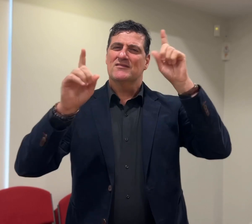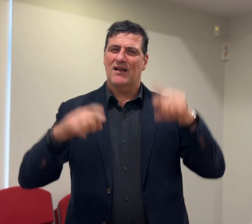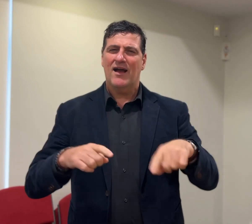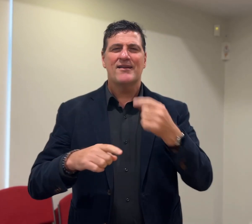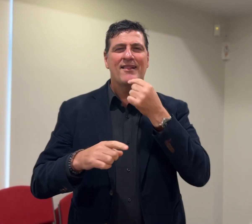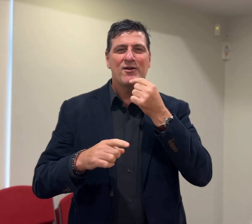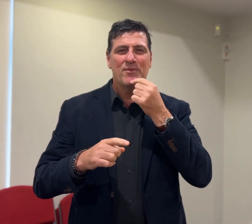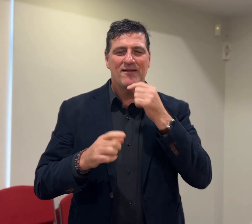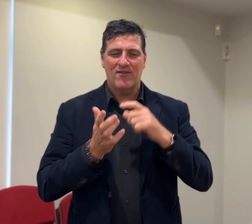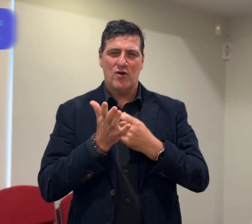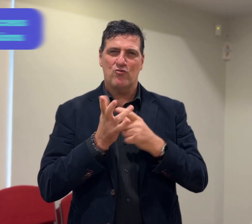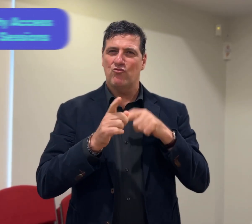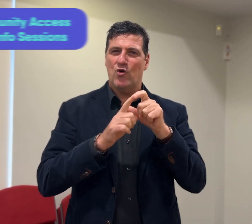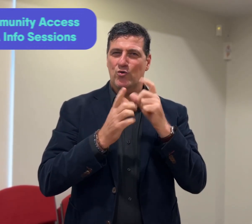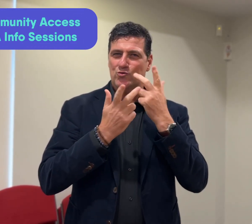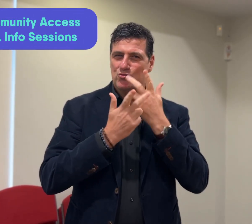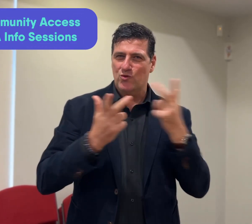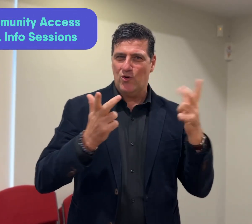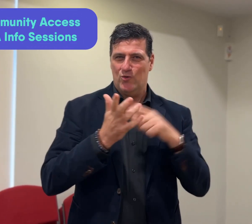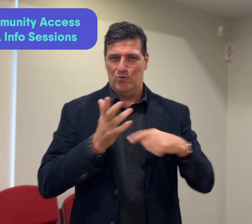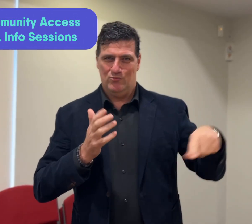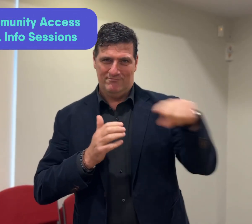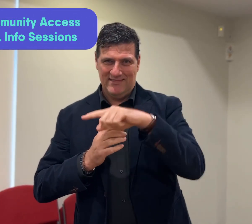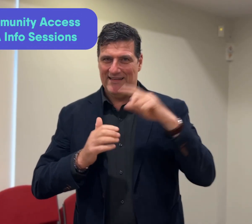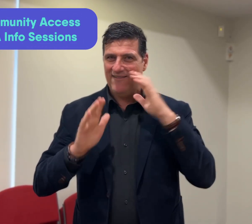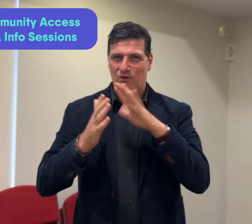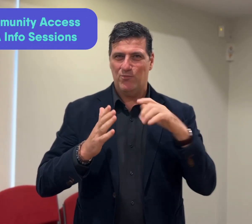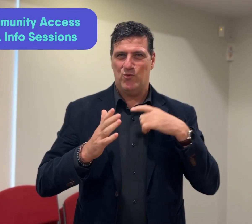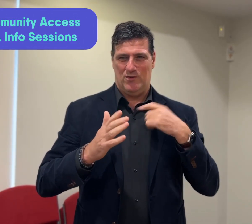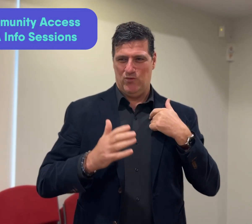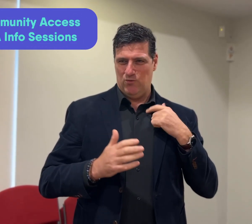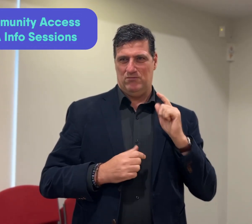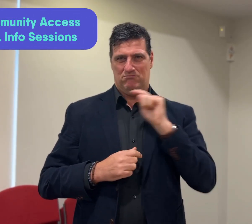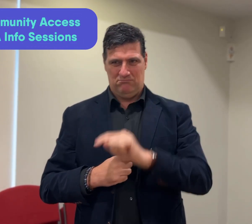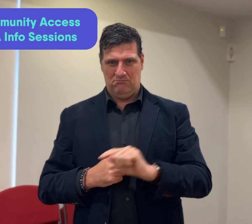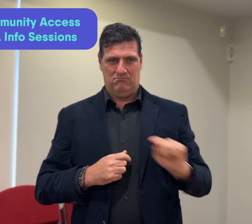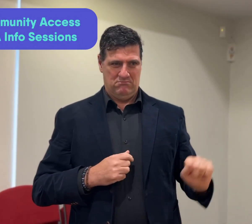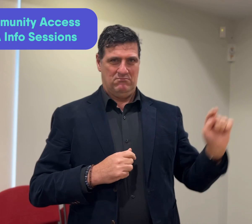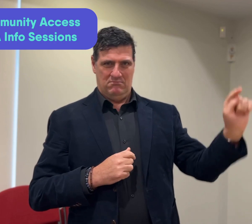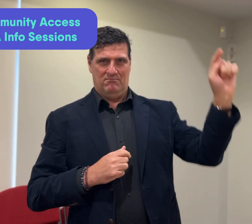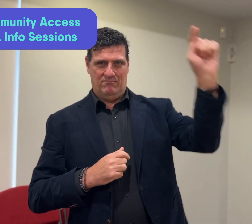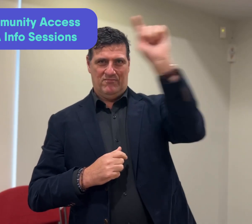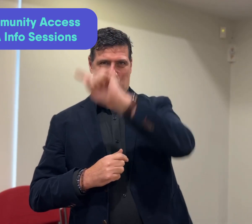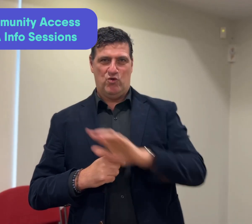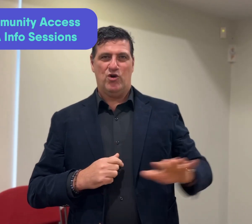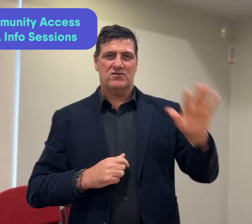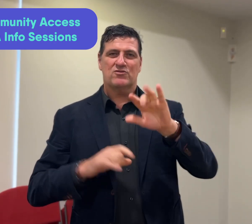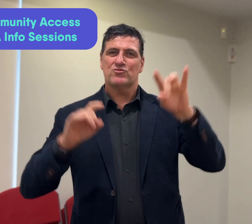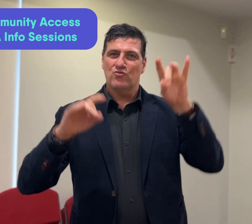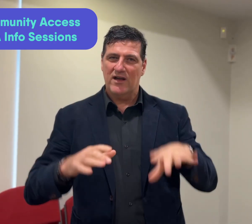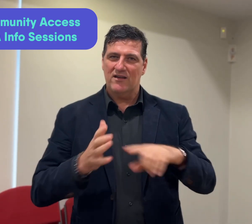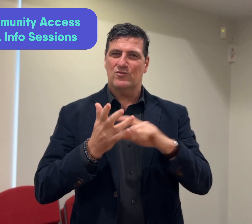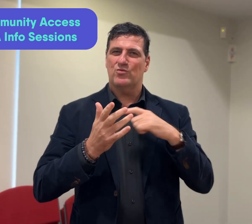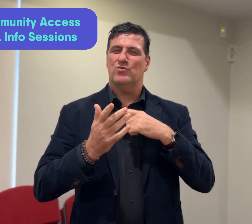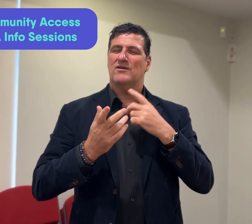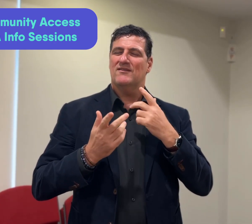The community access team will start a little roadshow, visiting various places across